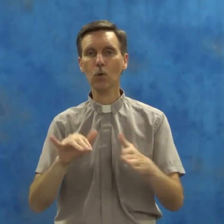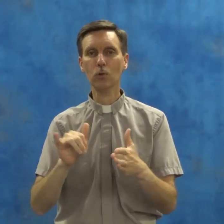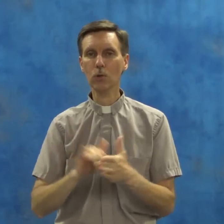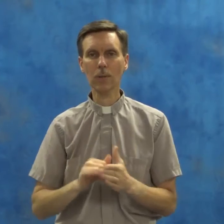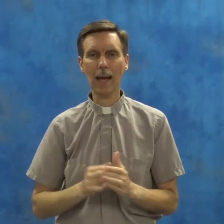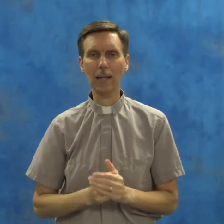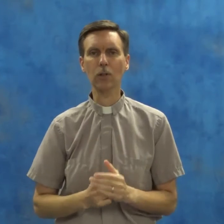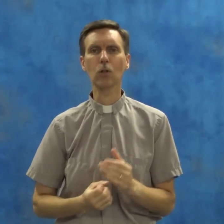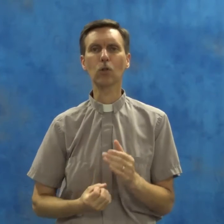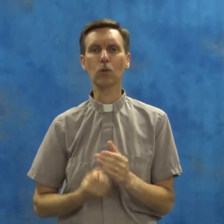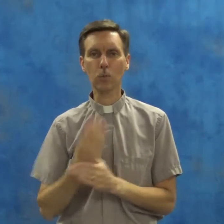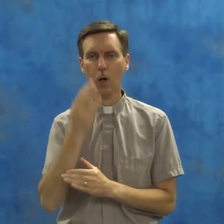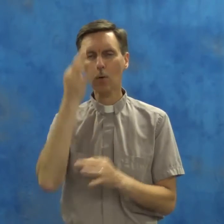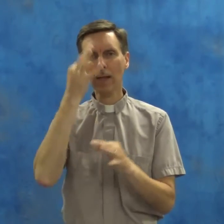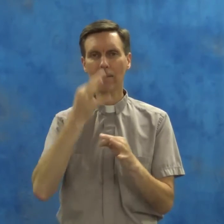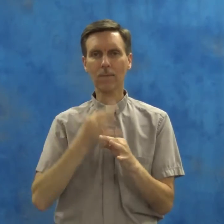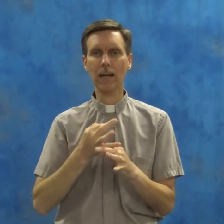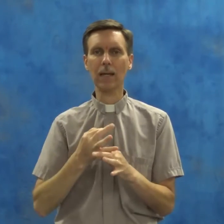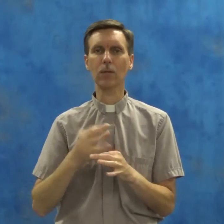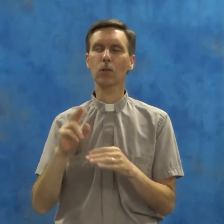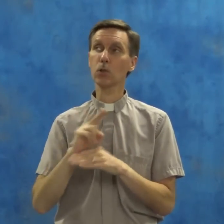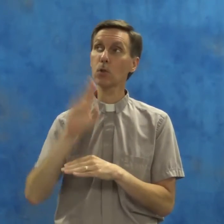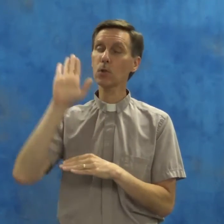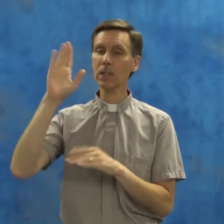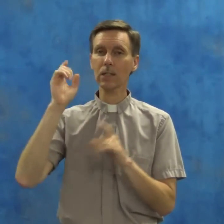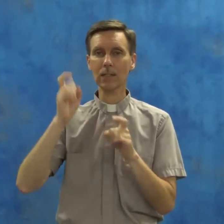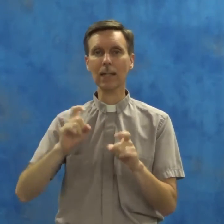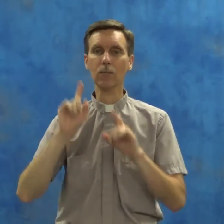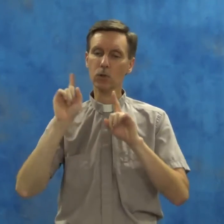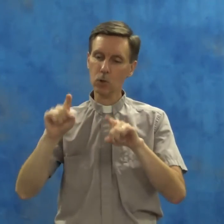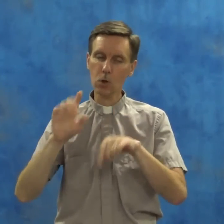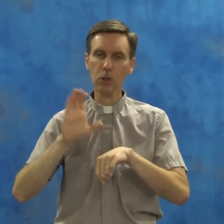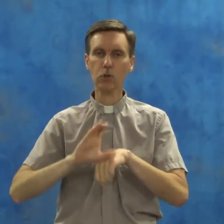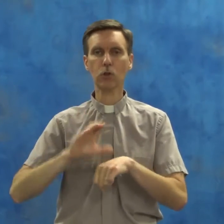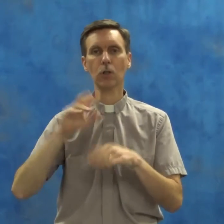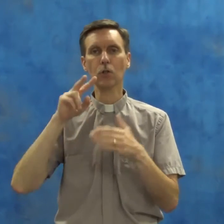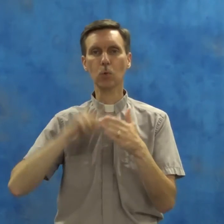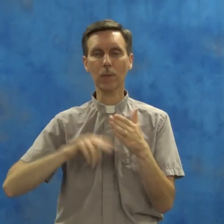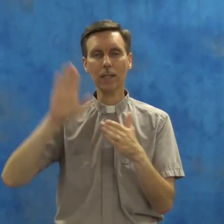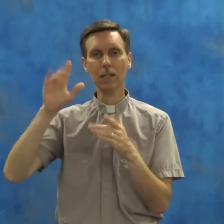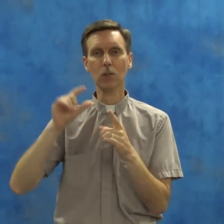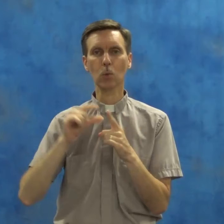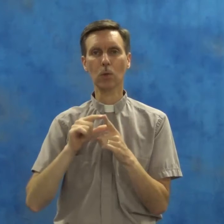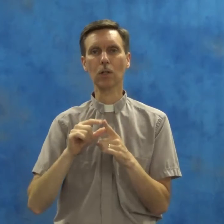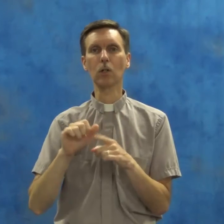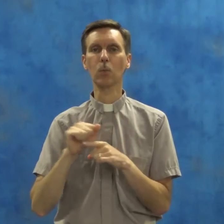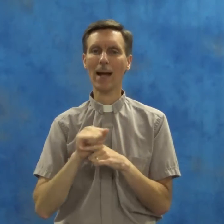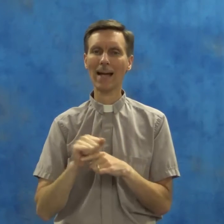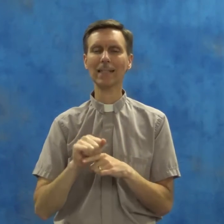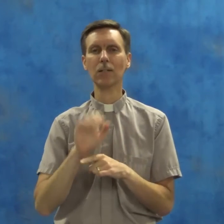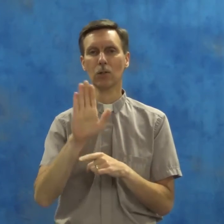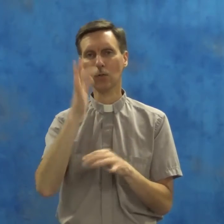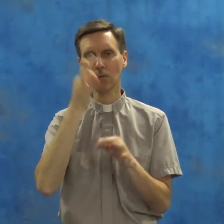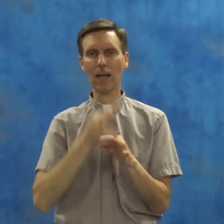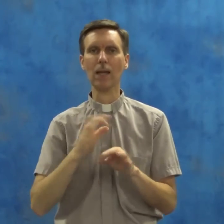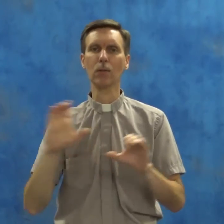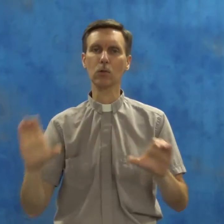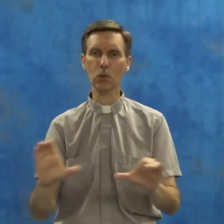Don't do that. Grow that faith. Use his gifts. Go to church. Read his word. Practice your faith. Do